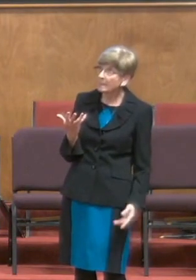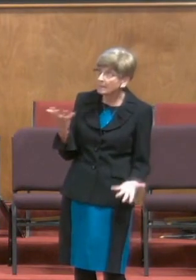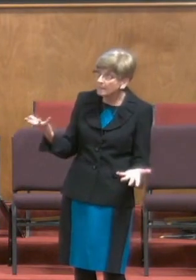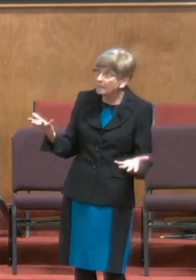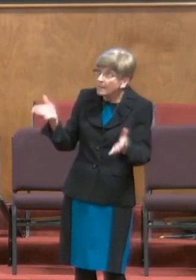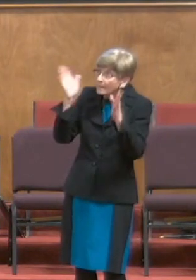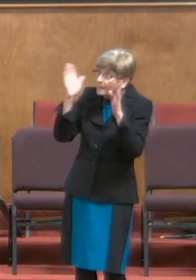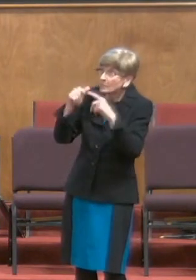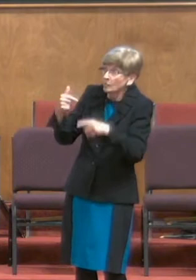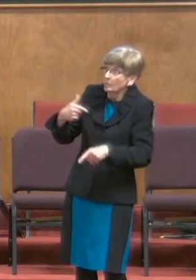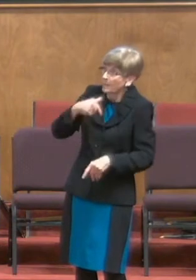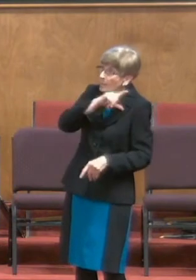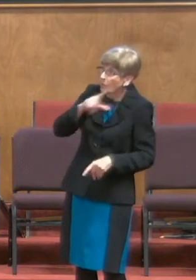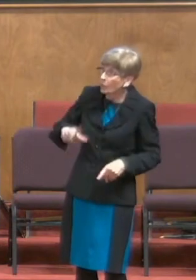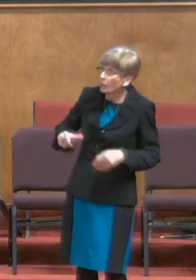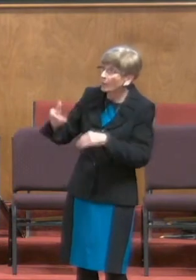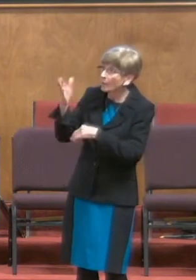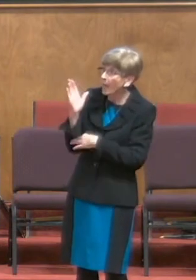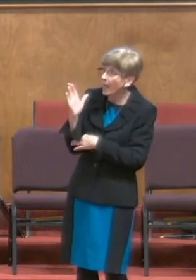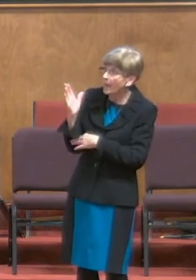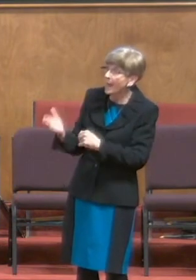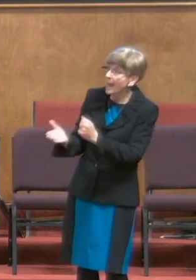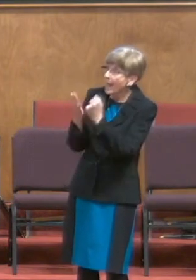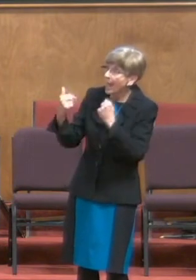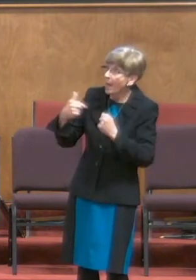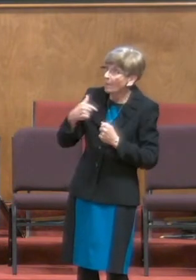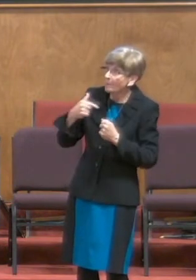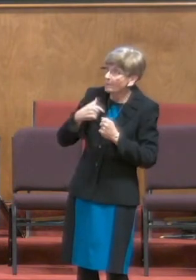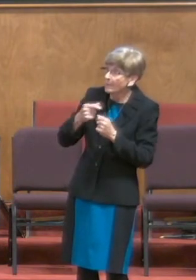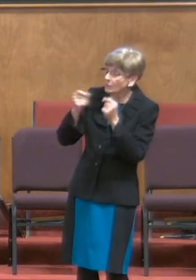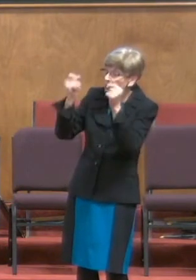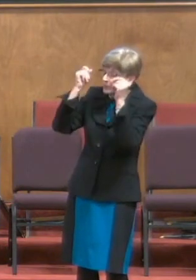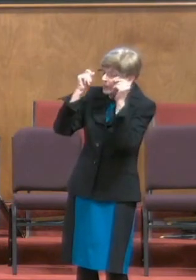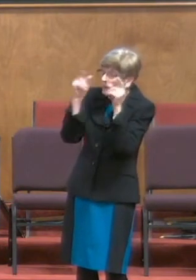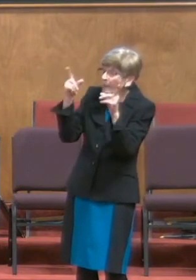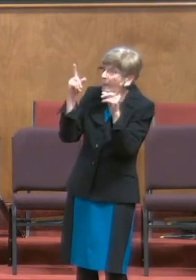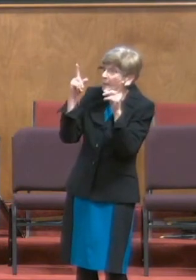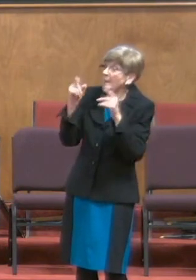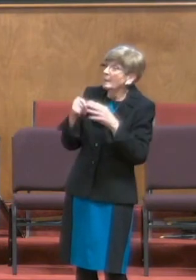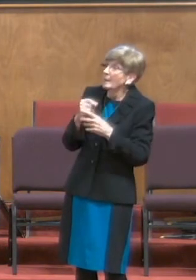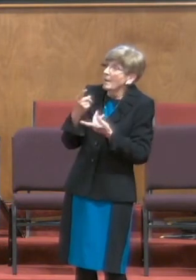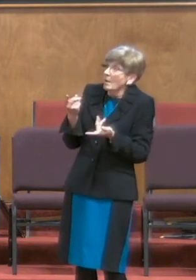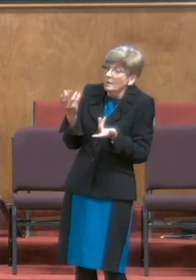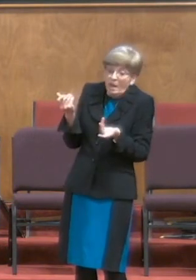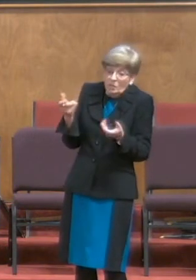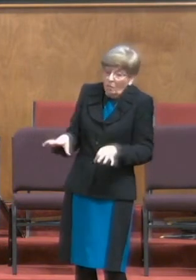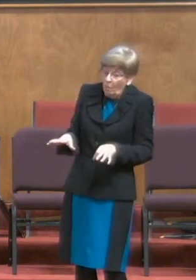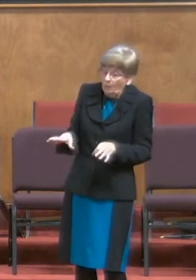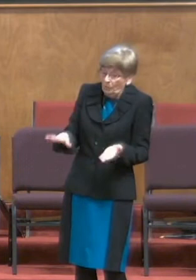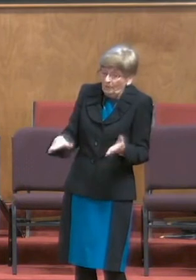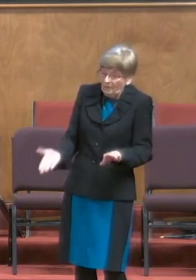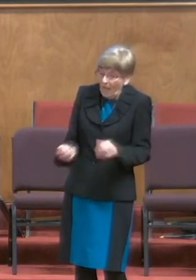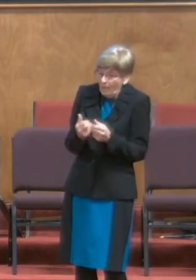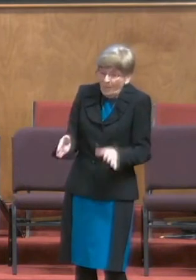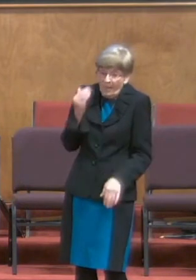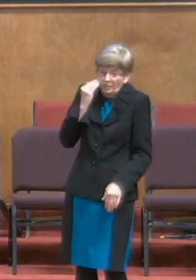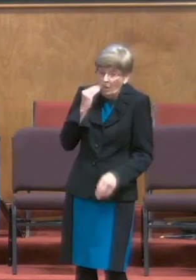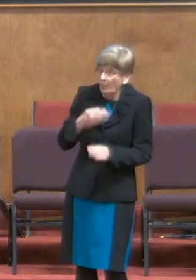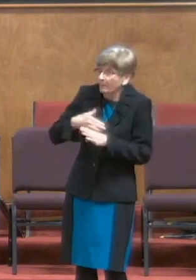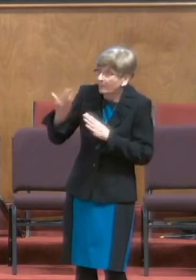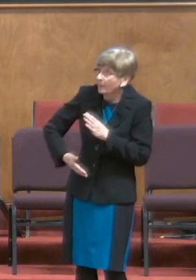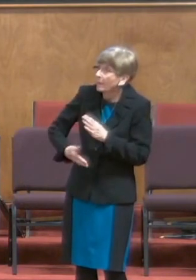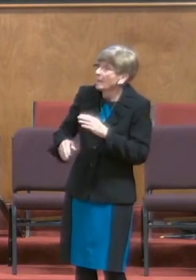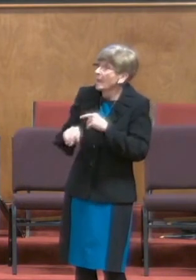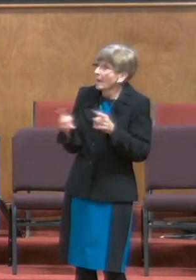O Lord, my God. Light up my eyes, lest I sleep the sleep of death, lest my enemies say I have prevailed over him, lest my